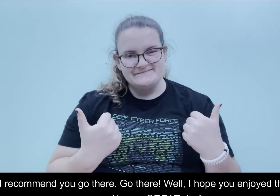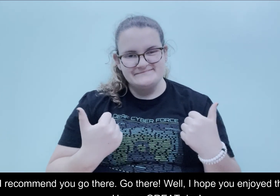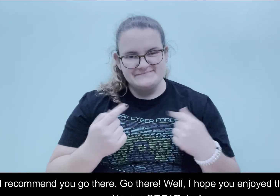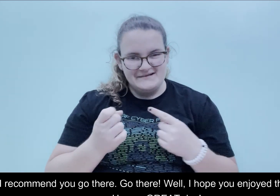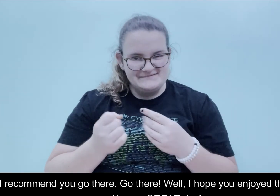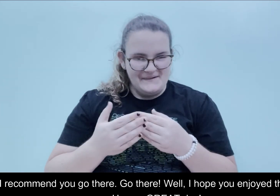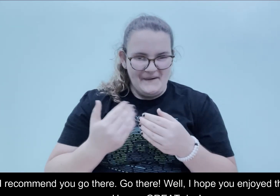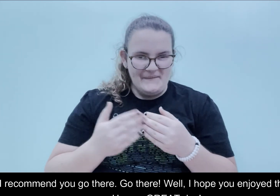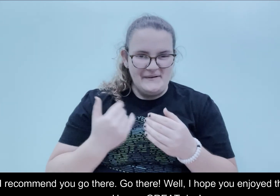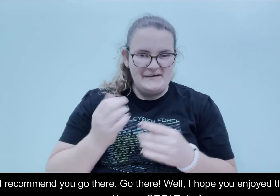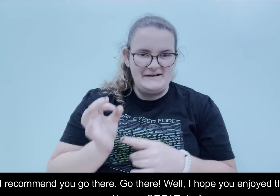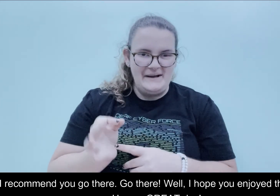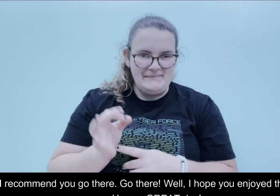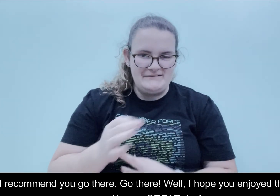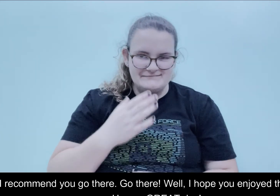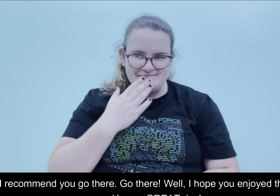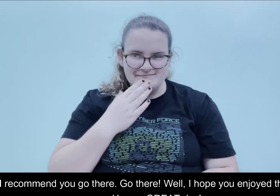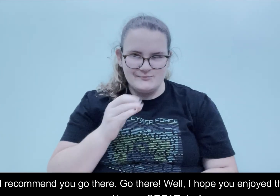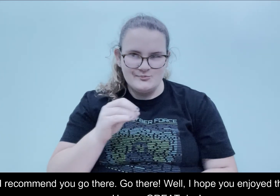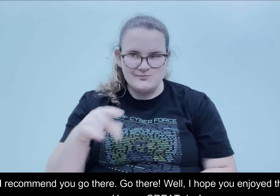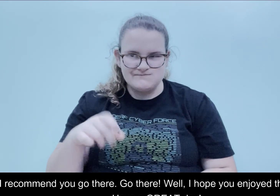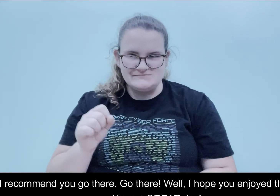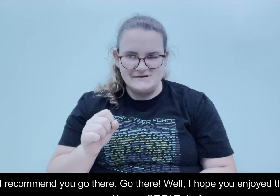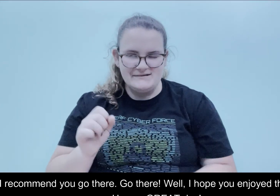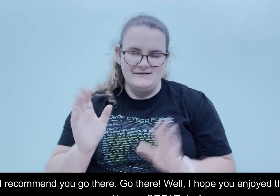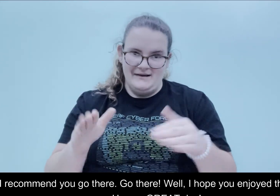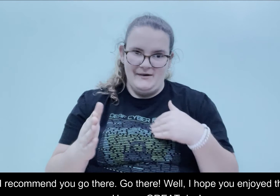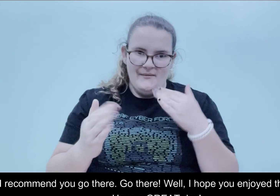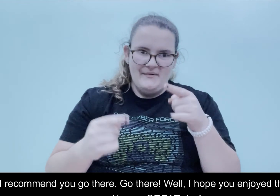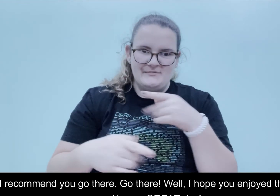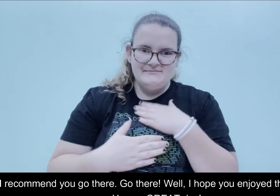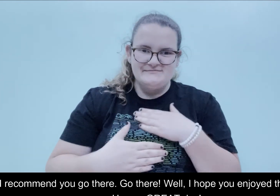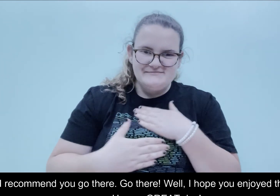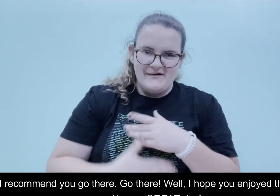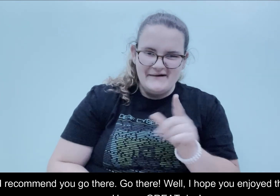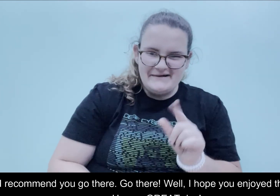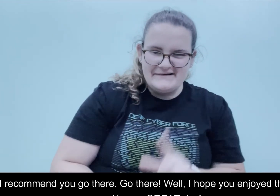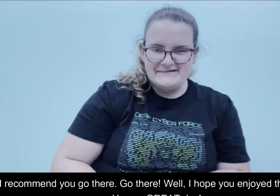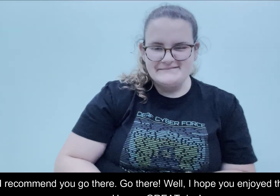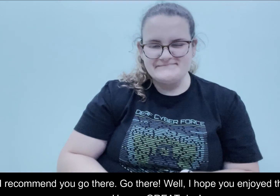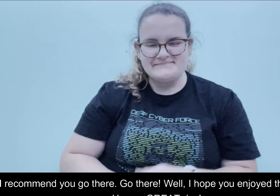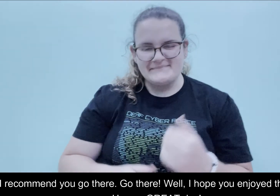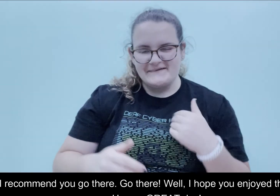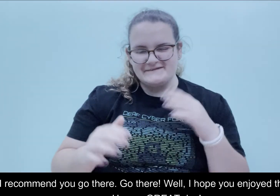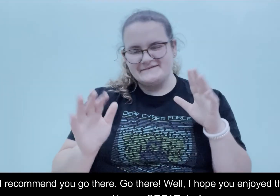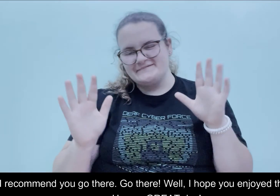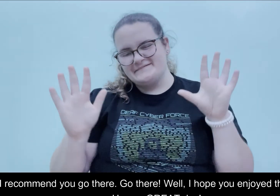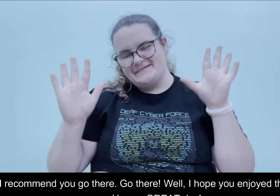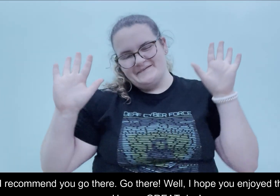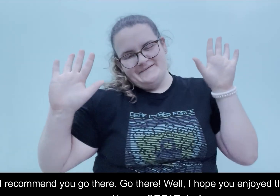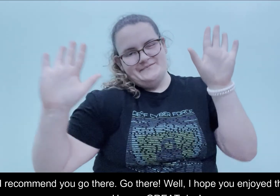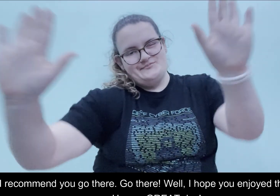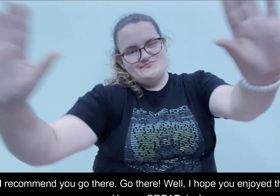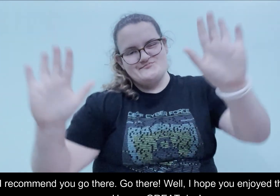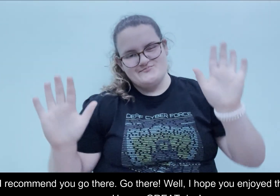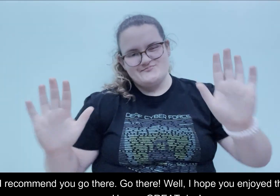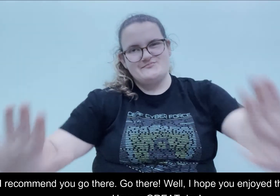Well, that is my story. It's been almost 9 minutes. Oops. I hope you enjoyed my